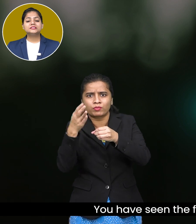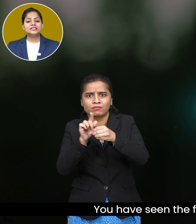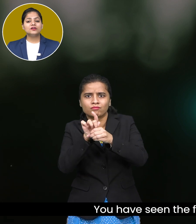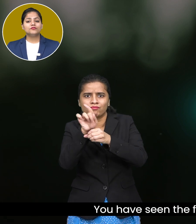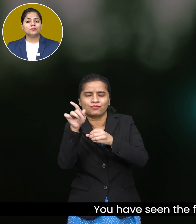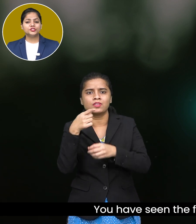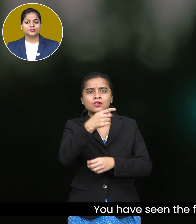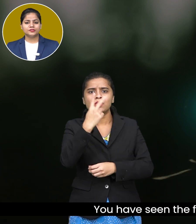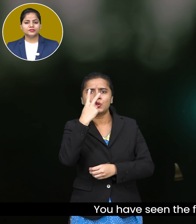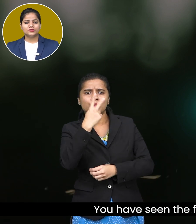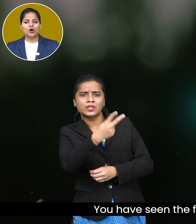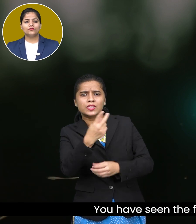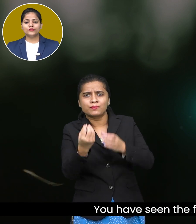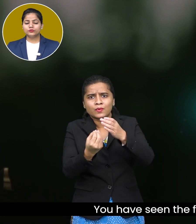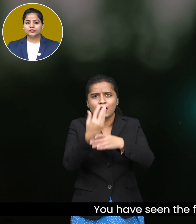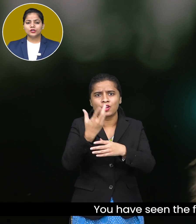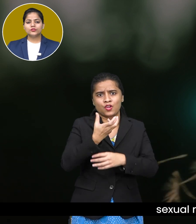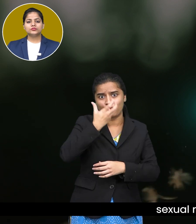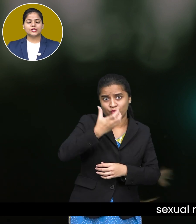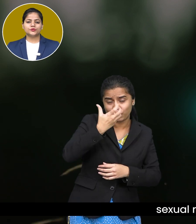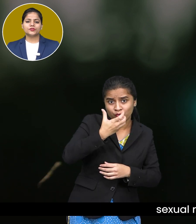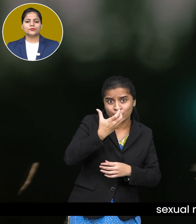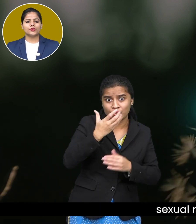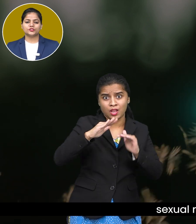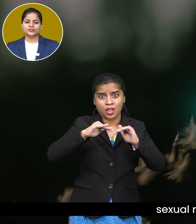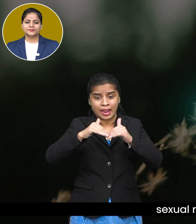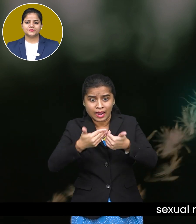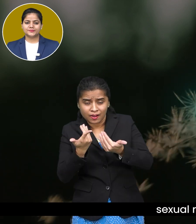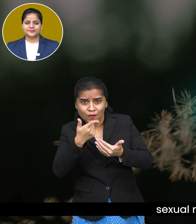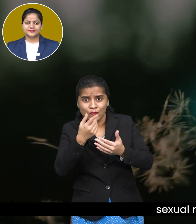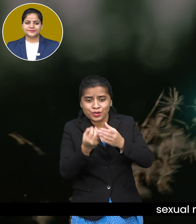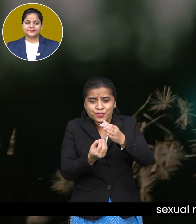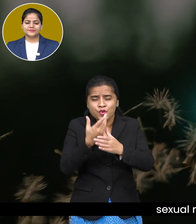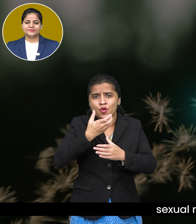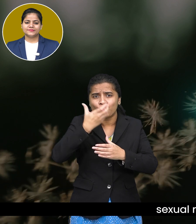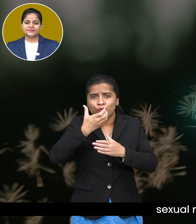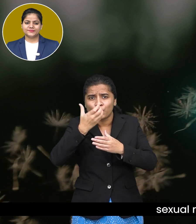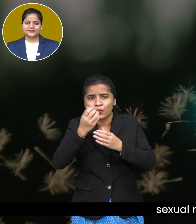You have seen the formation of fruit through sexual reproduction.